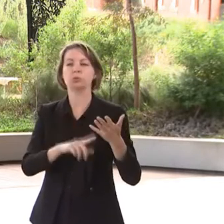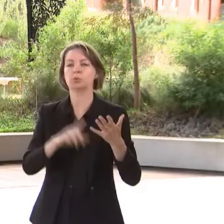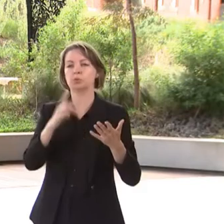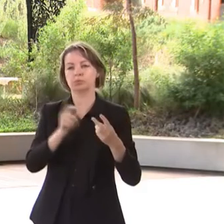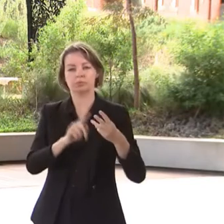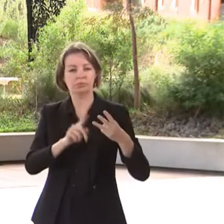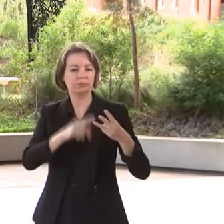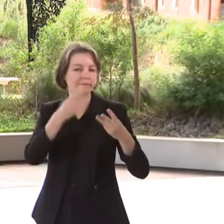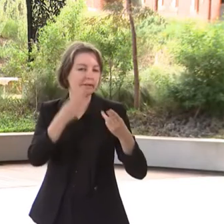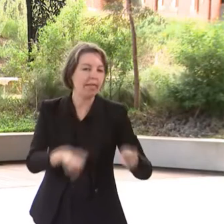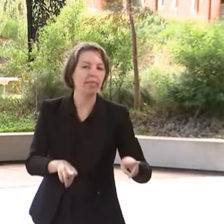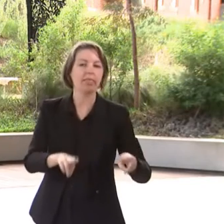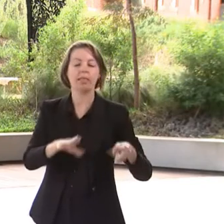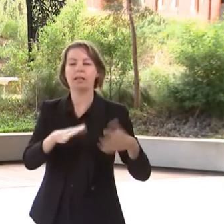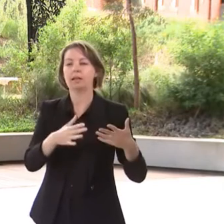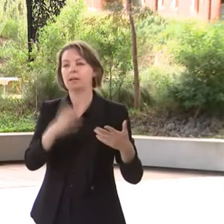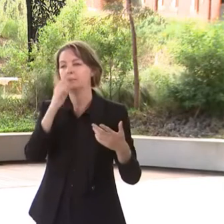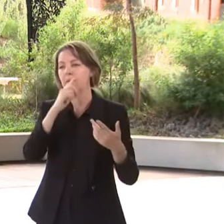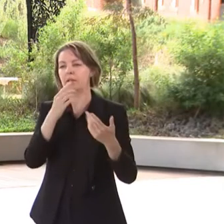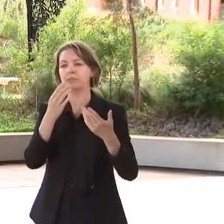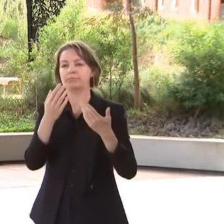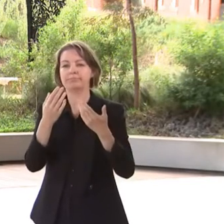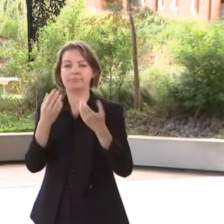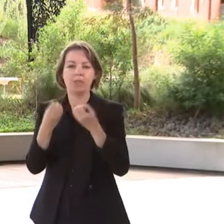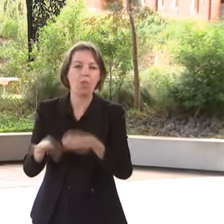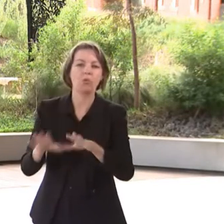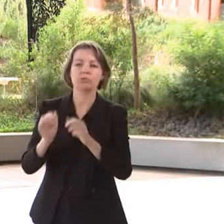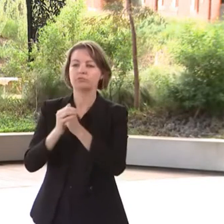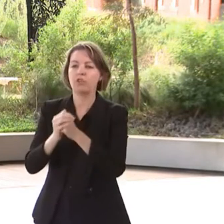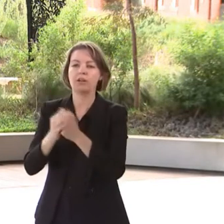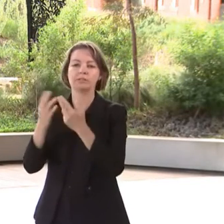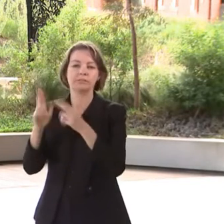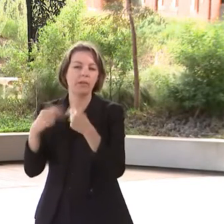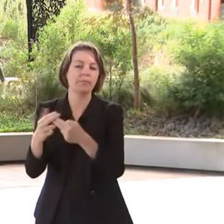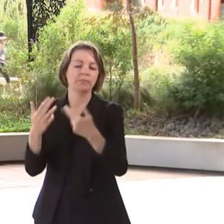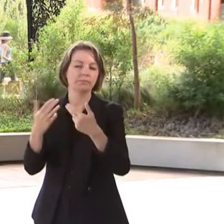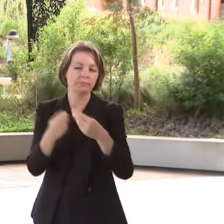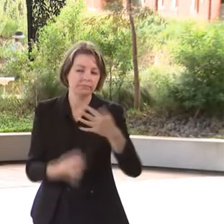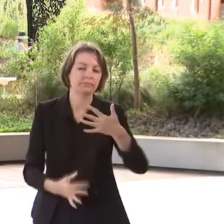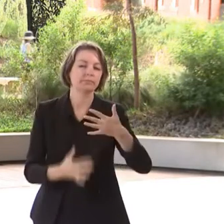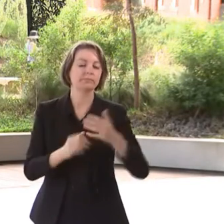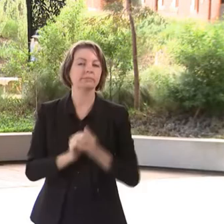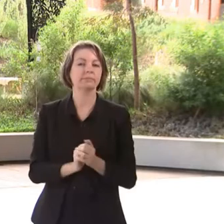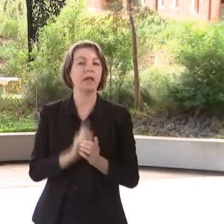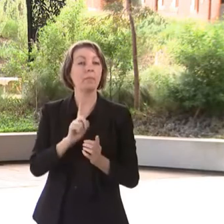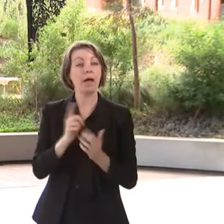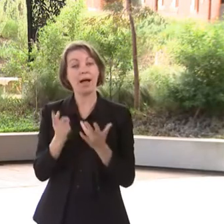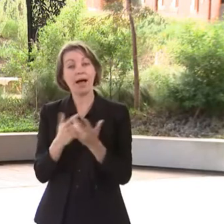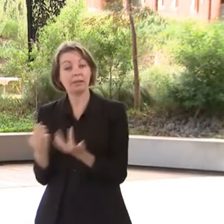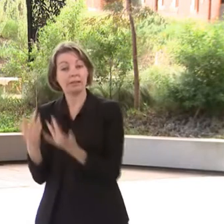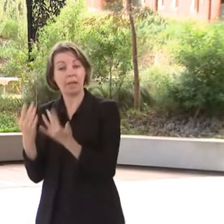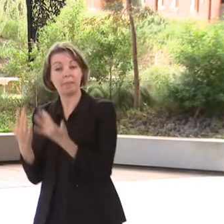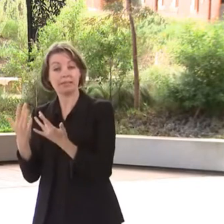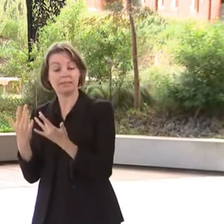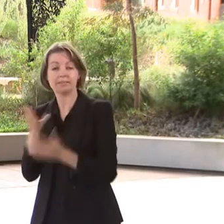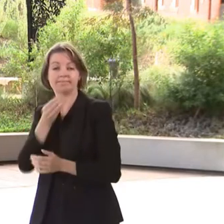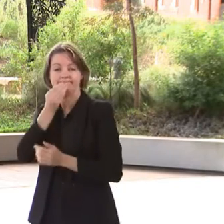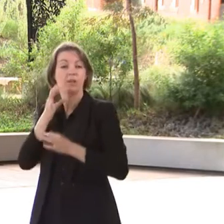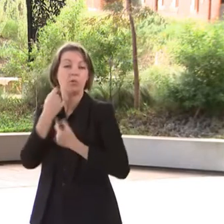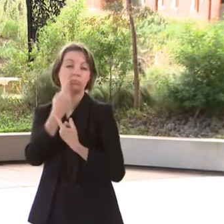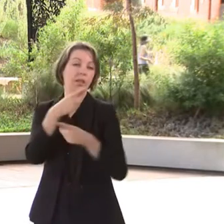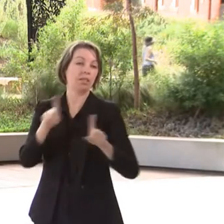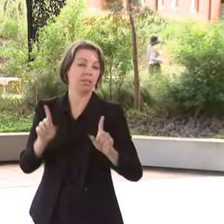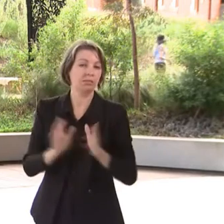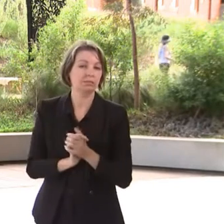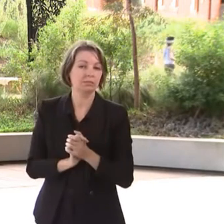is a person and a family who's lost a loved one or has someone who is sick. But there are other numbers that don't get mentioned. There are